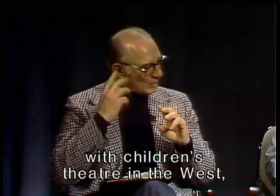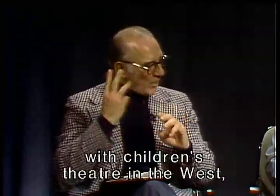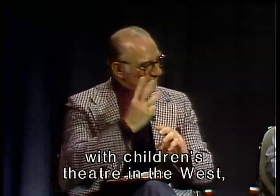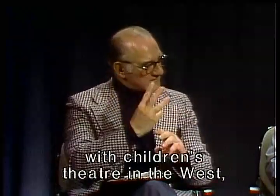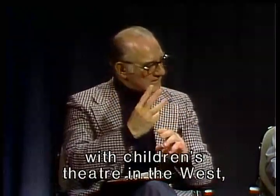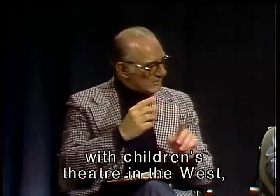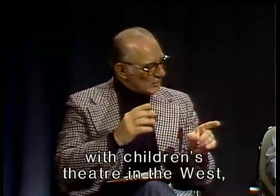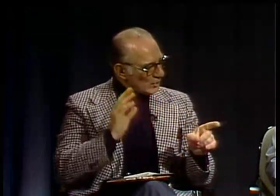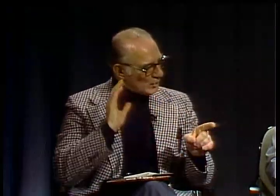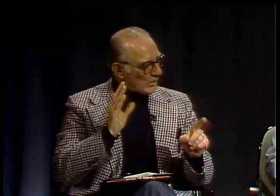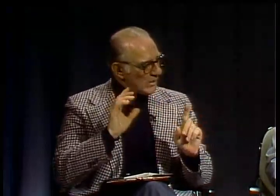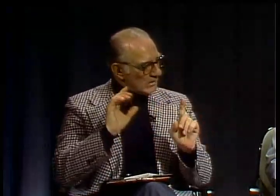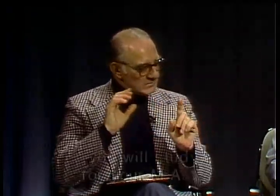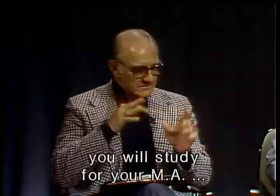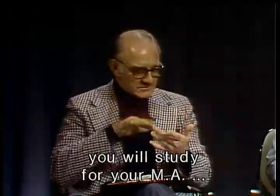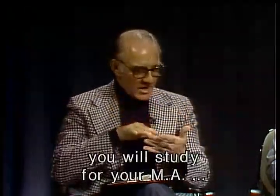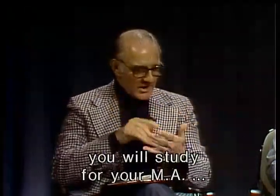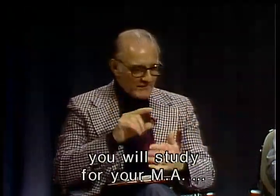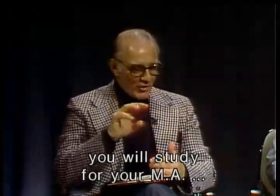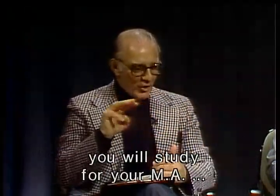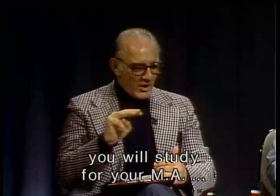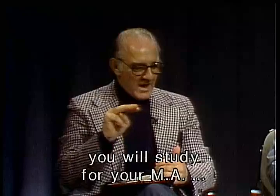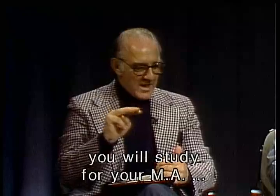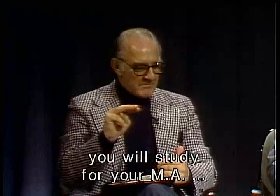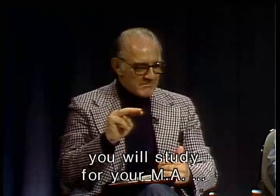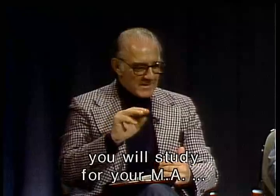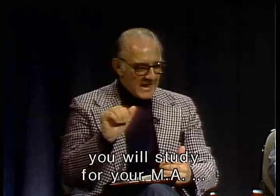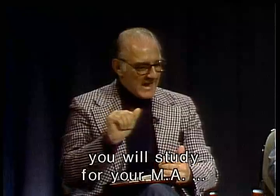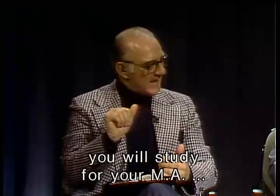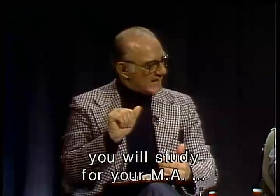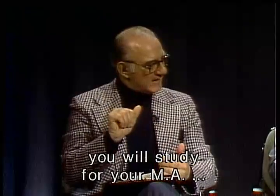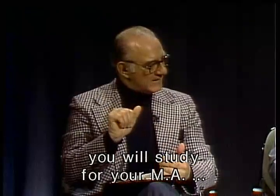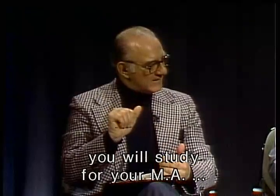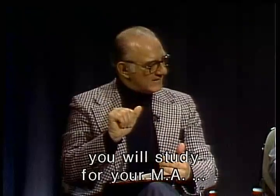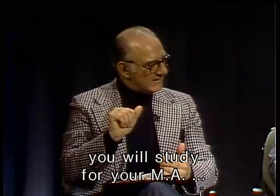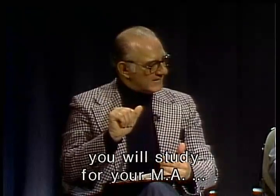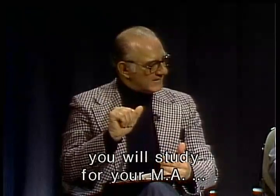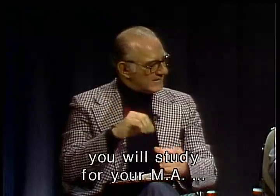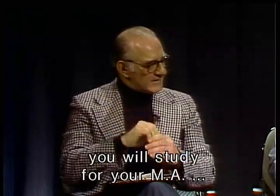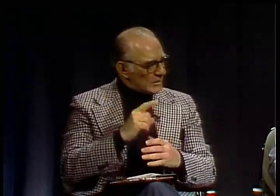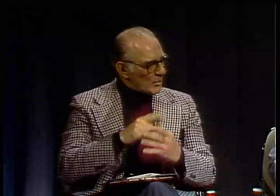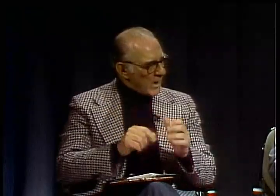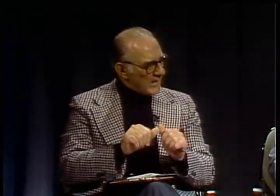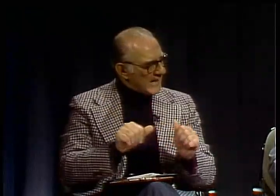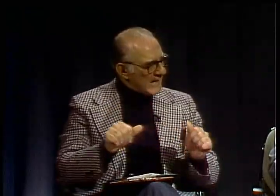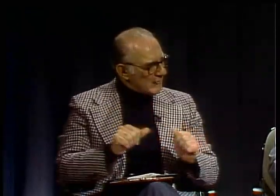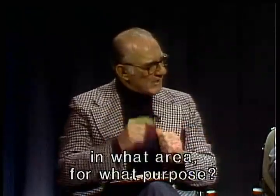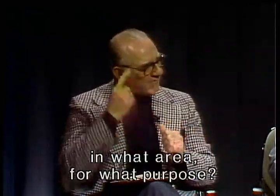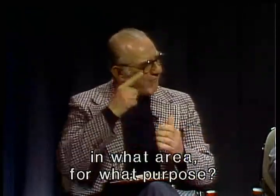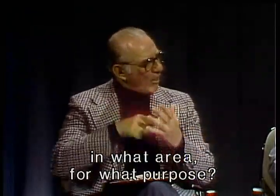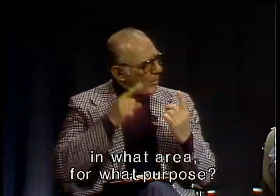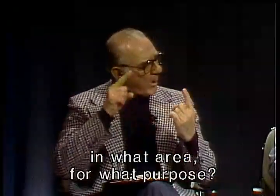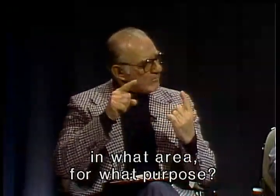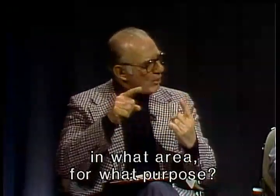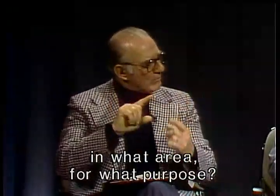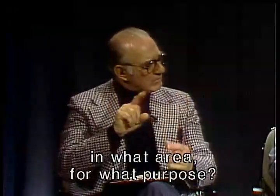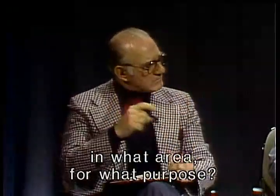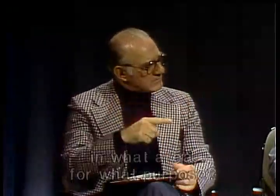West, you will study for your M.A. in what area, for what purpose?